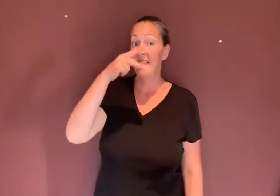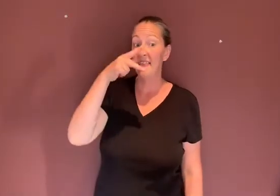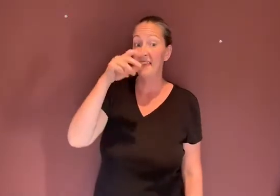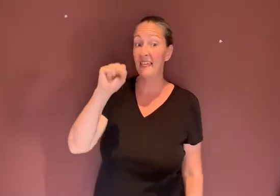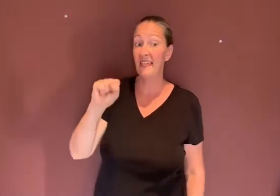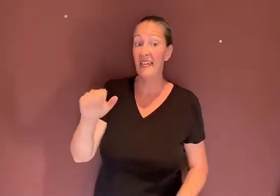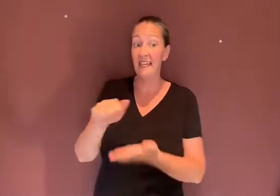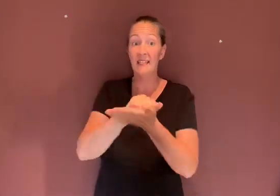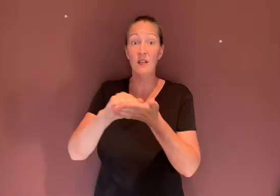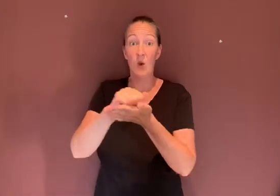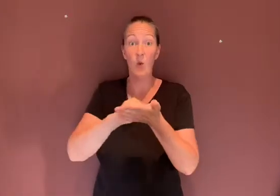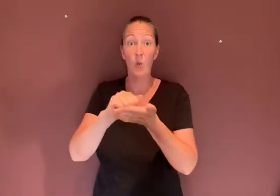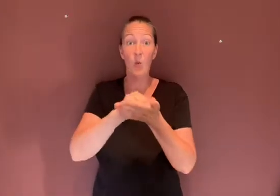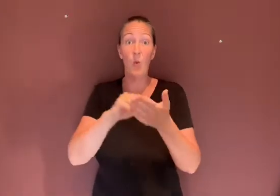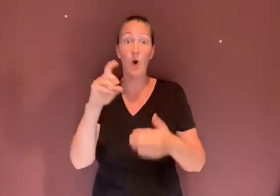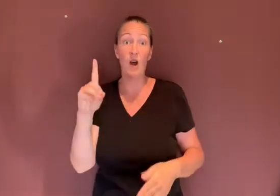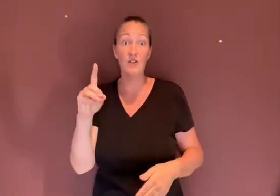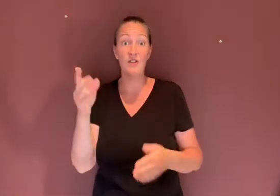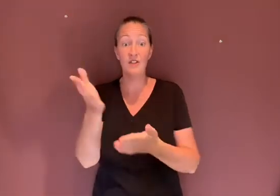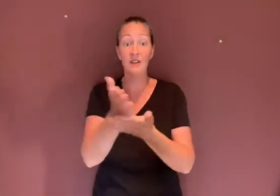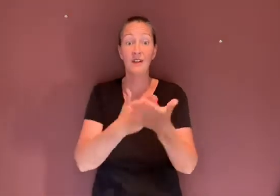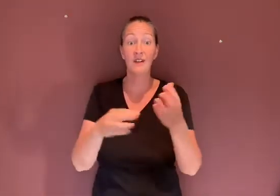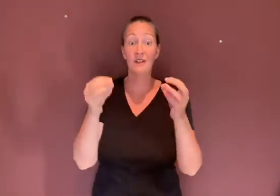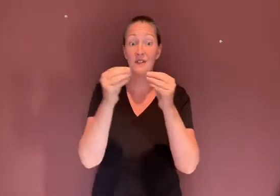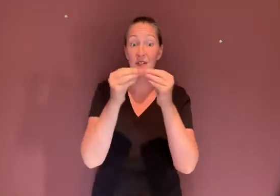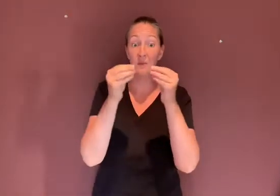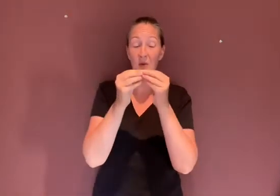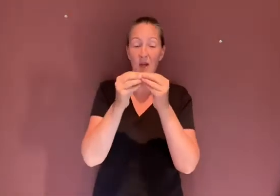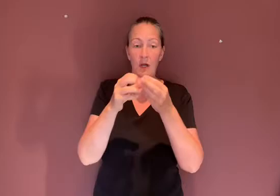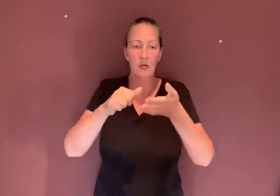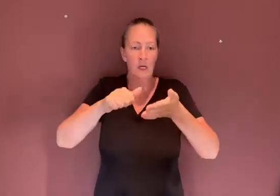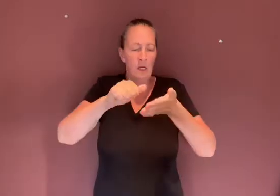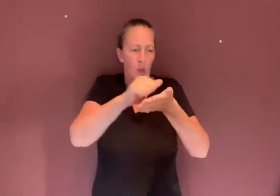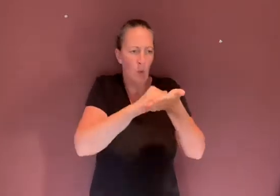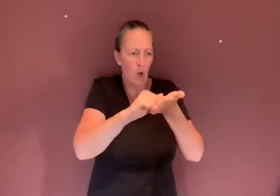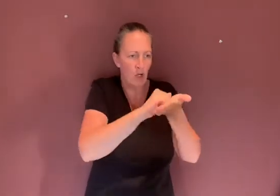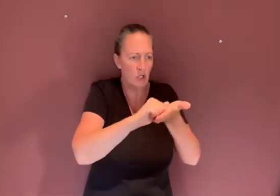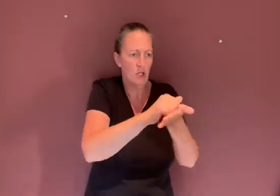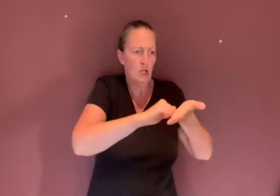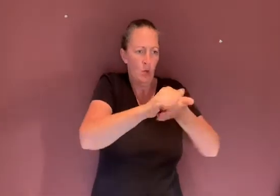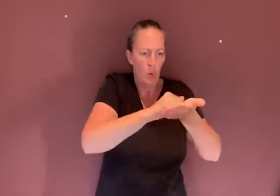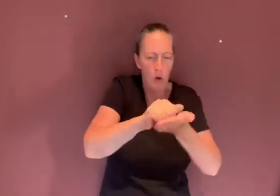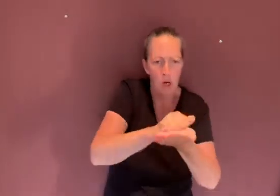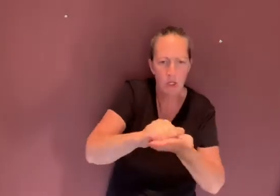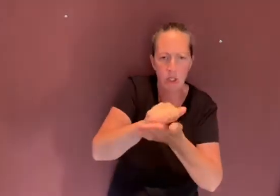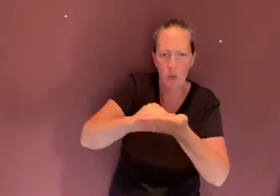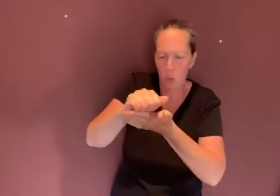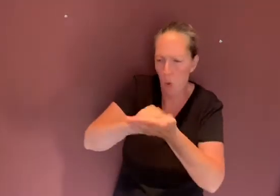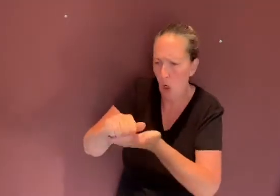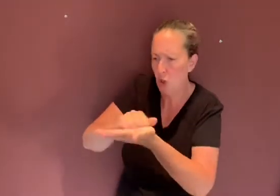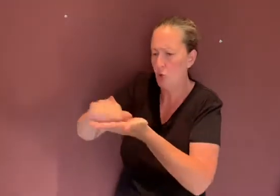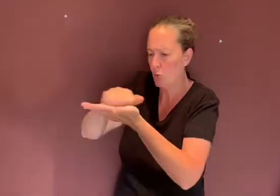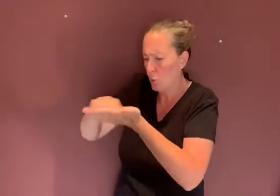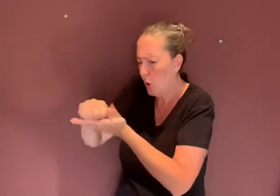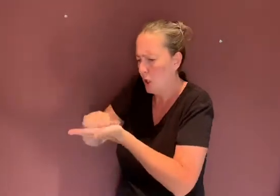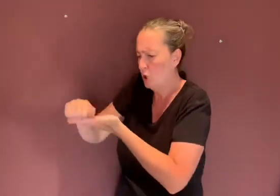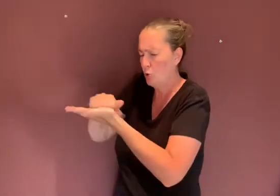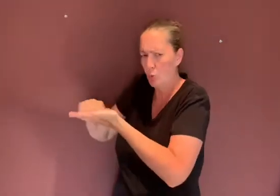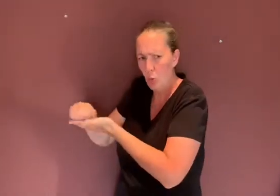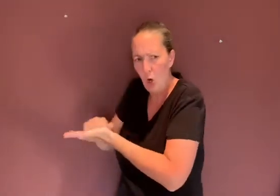The kids washed some more. Wash, wash, wash, wash, wash.